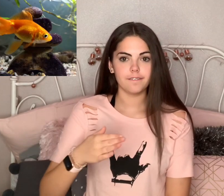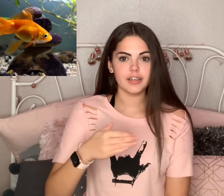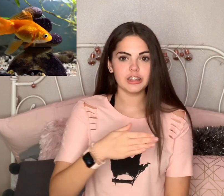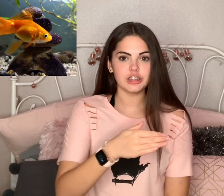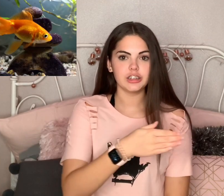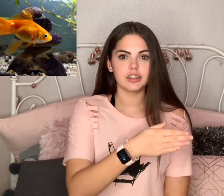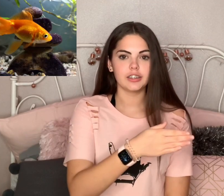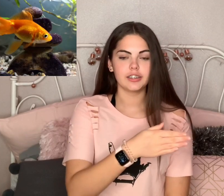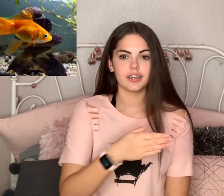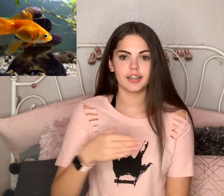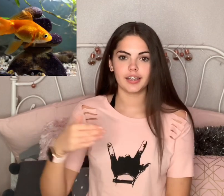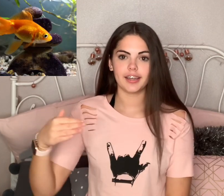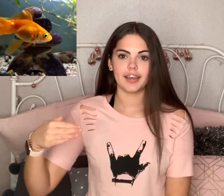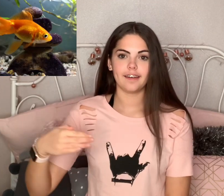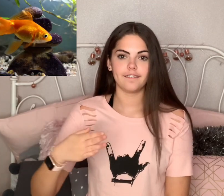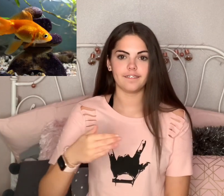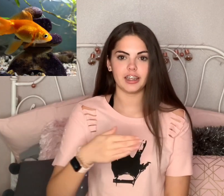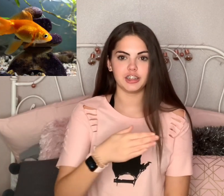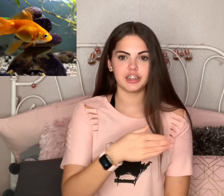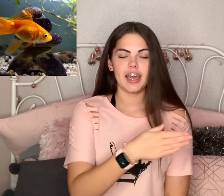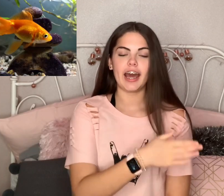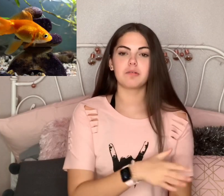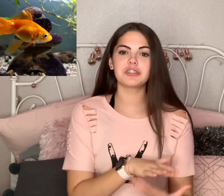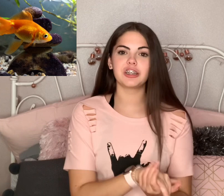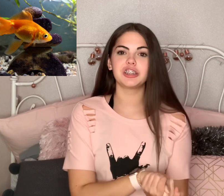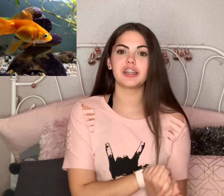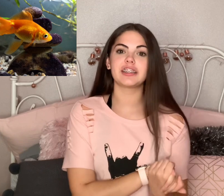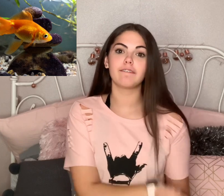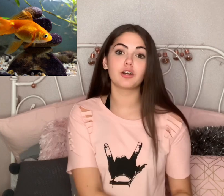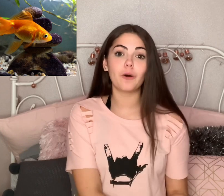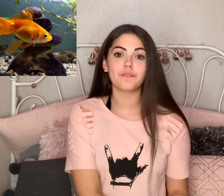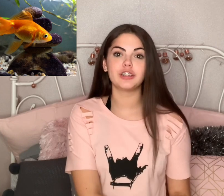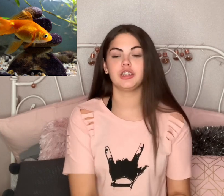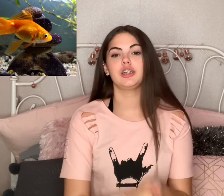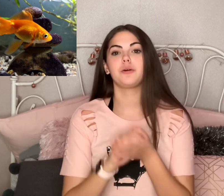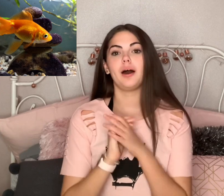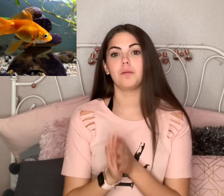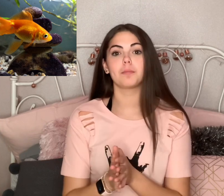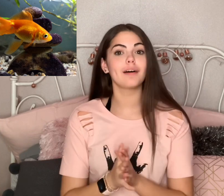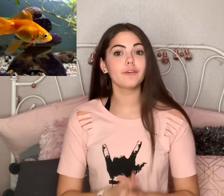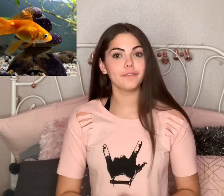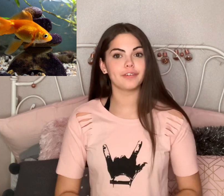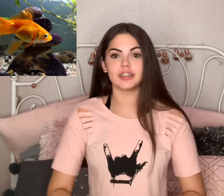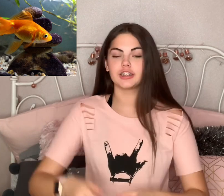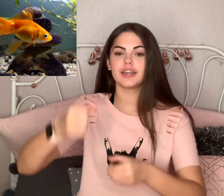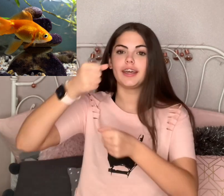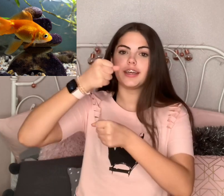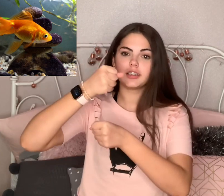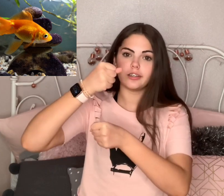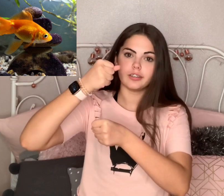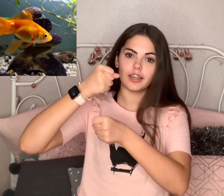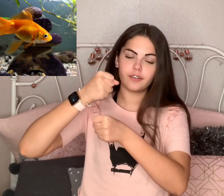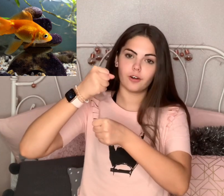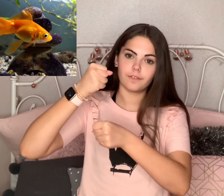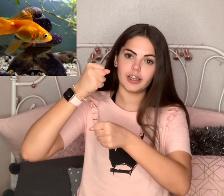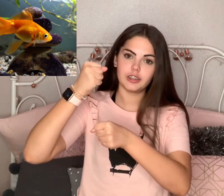Fish. Fish. And I'm also going to show you the sign for goldfish, as I know quite a lot of people have goldfish. So the sign for goldfish